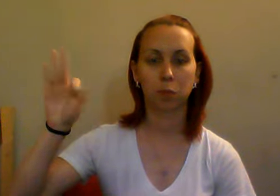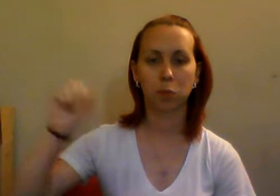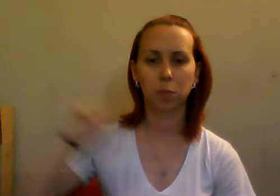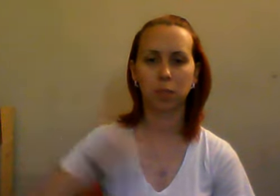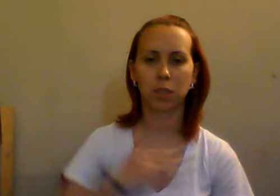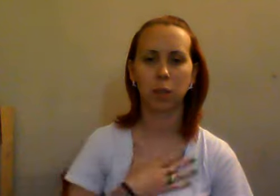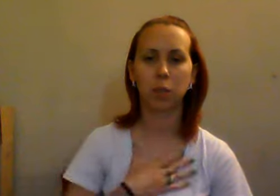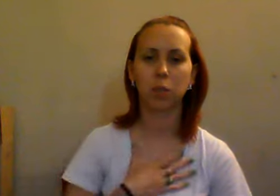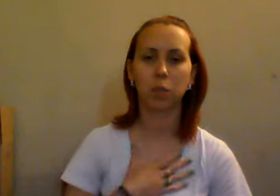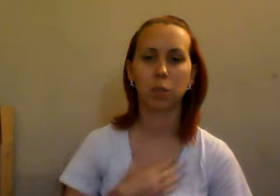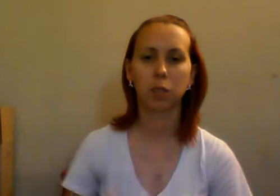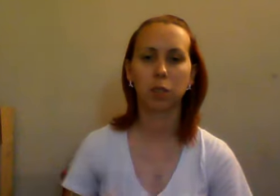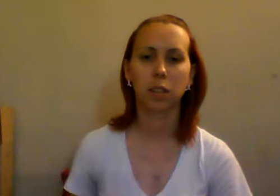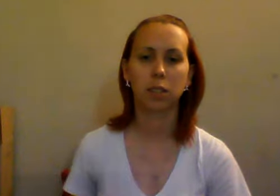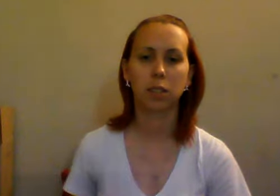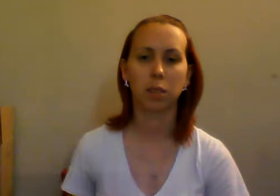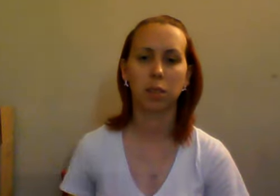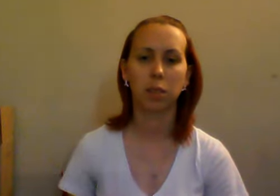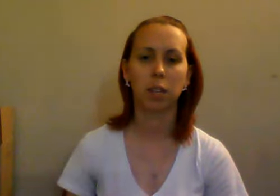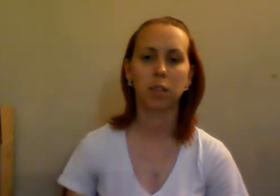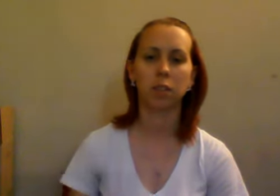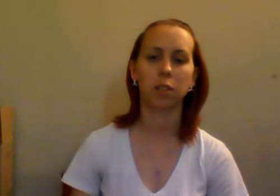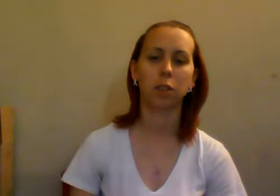Oops, I'm going to do number 4 again because I messed up the last letter. Here we go.